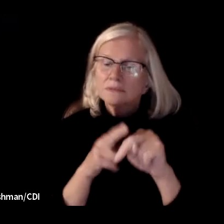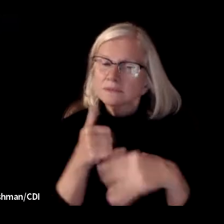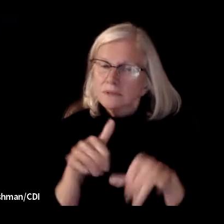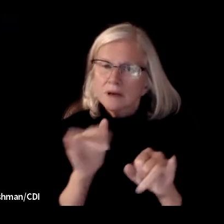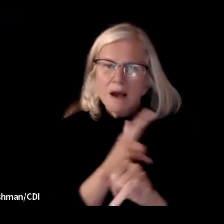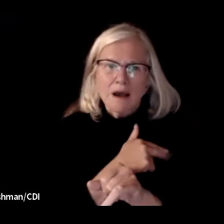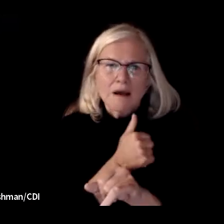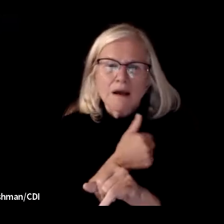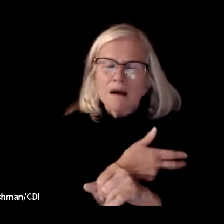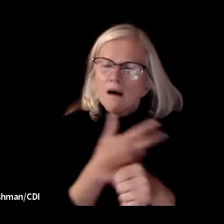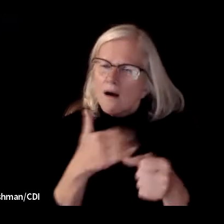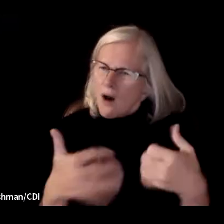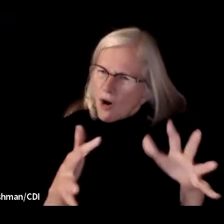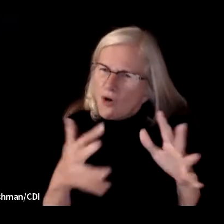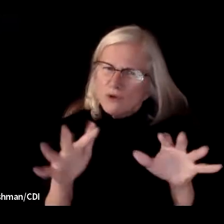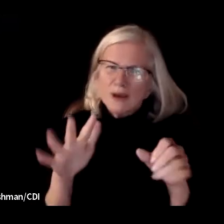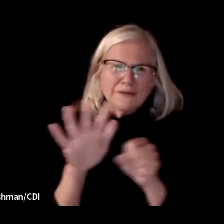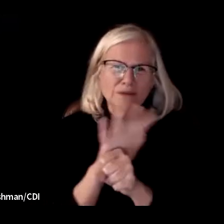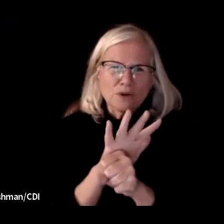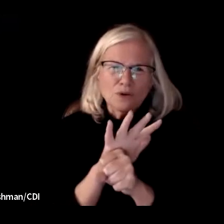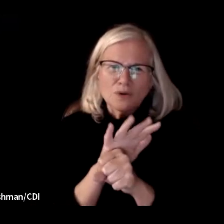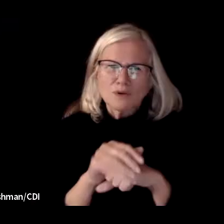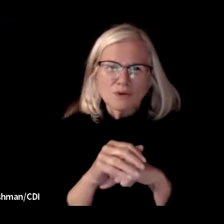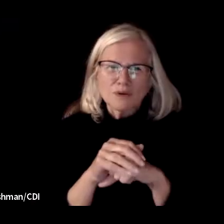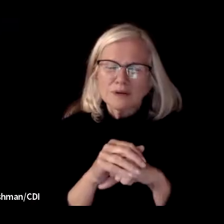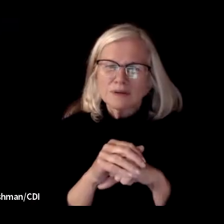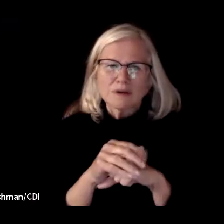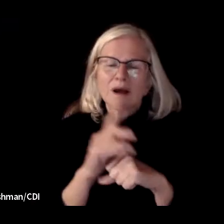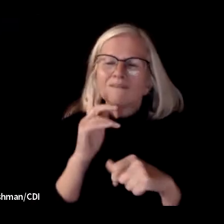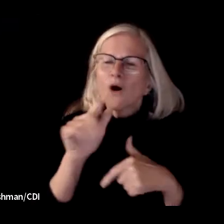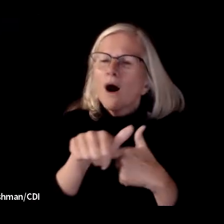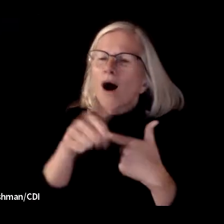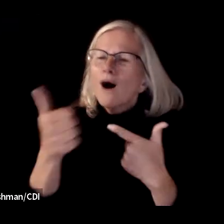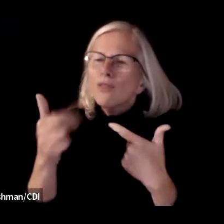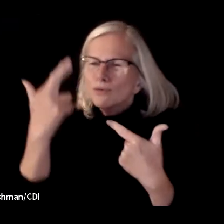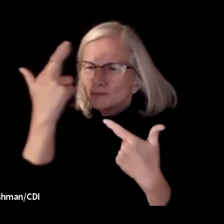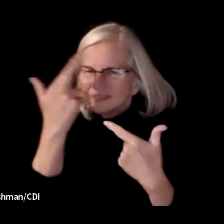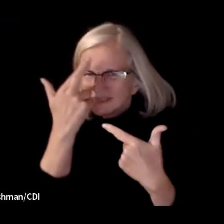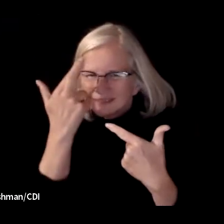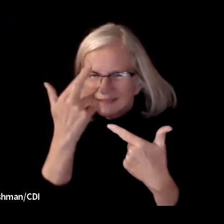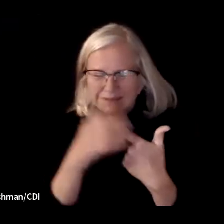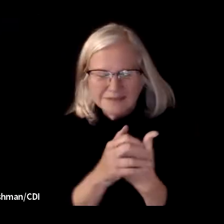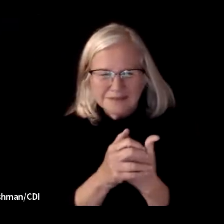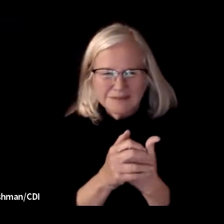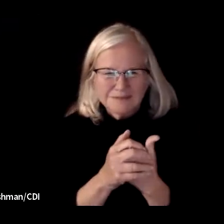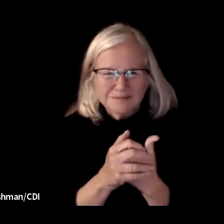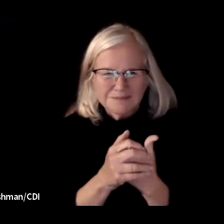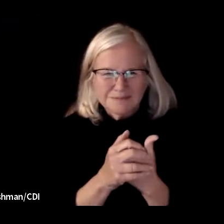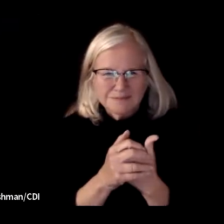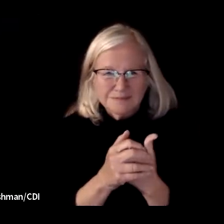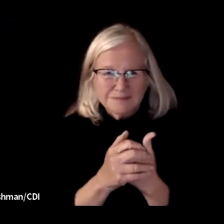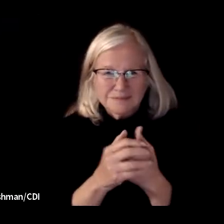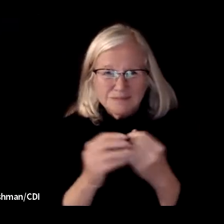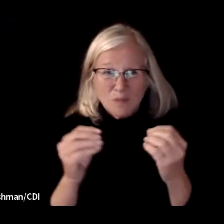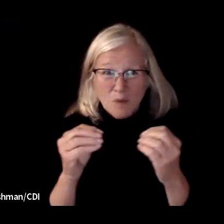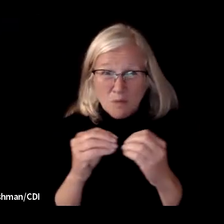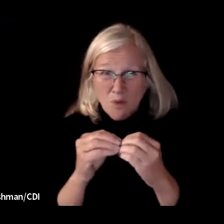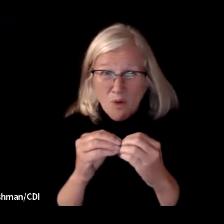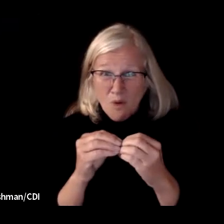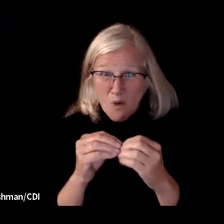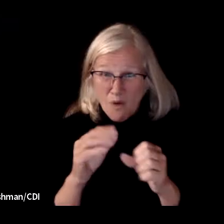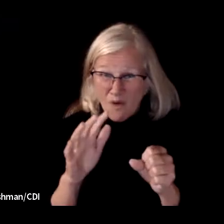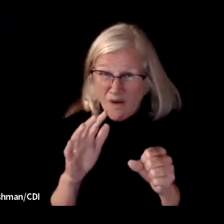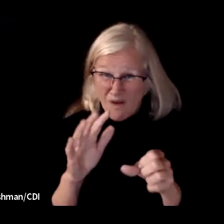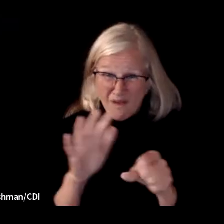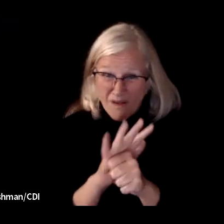patients needing care for other critical conditions. And this highlights the fact that as more beds fill with COVID patients, there are fewer beds to